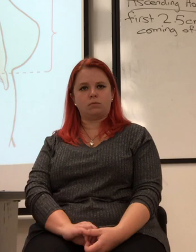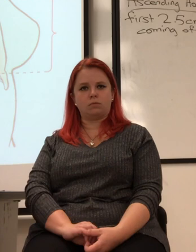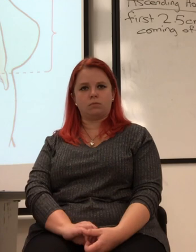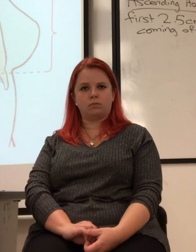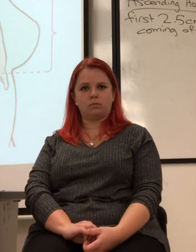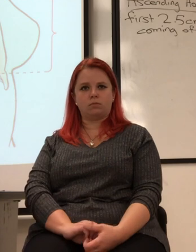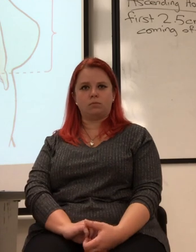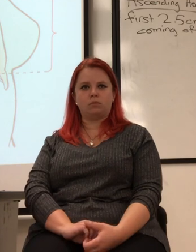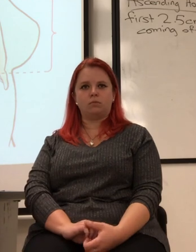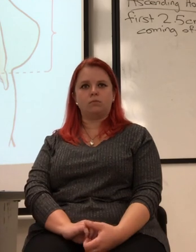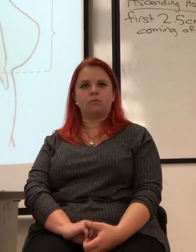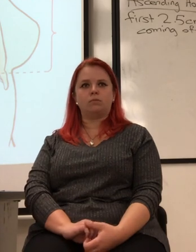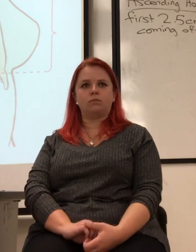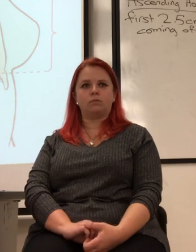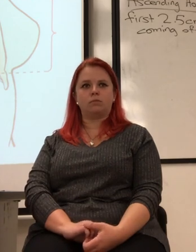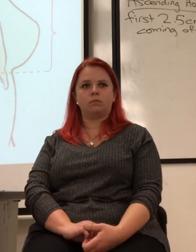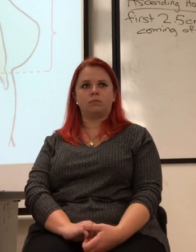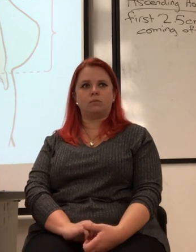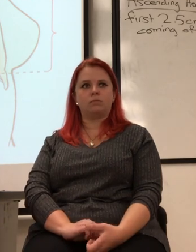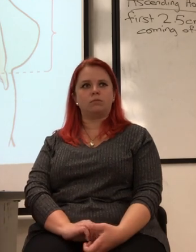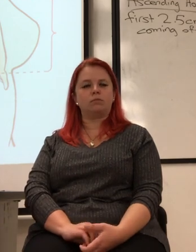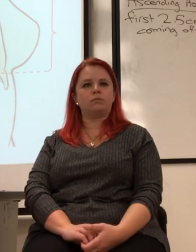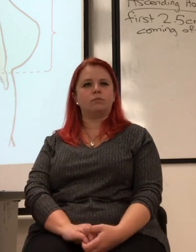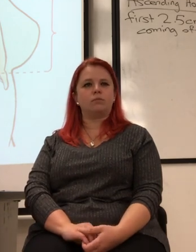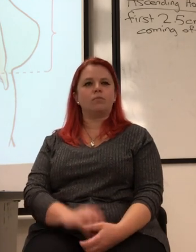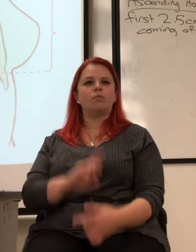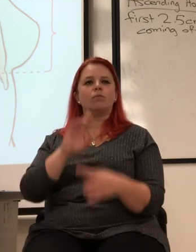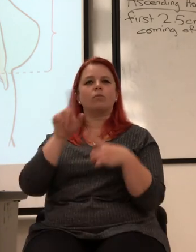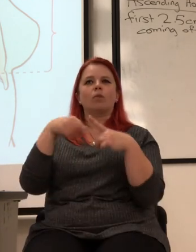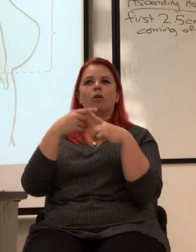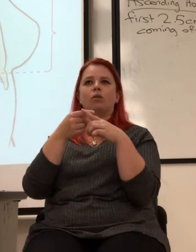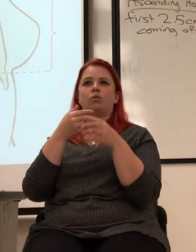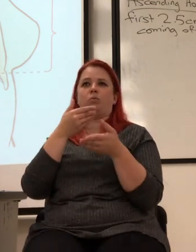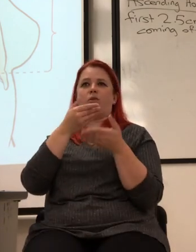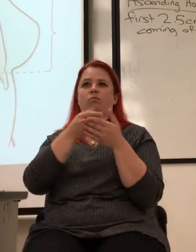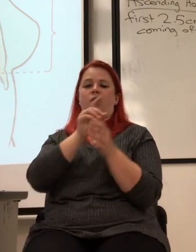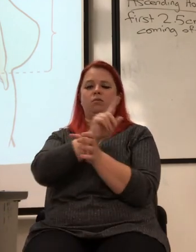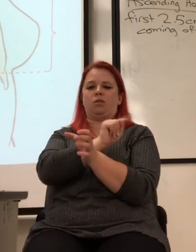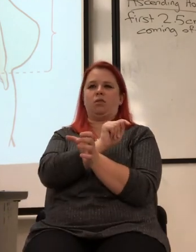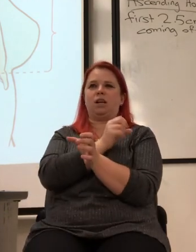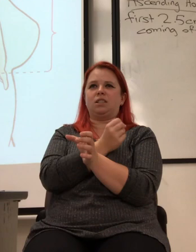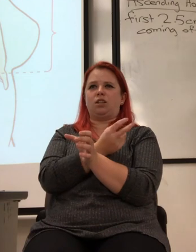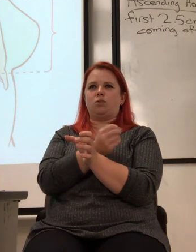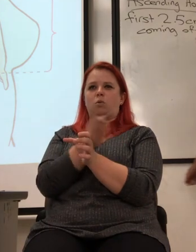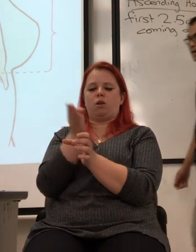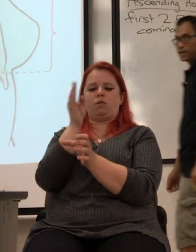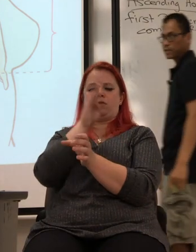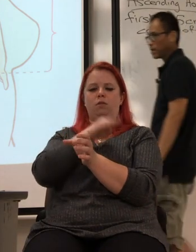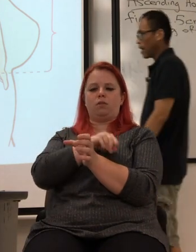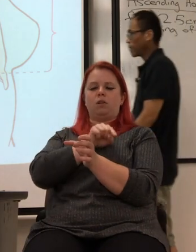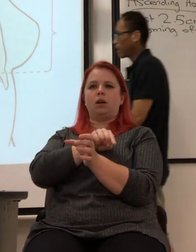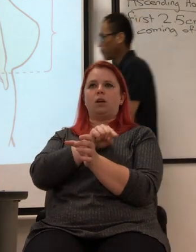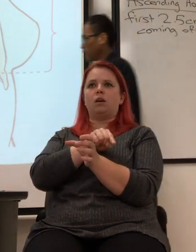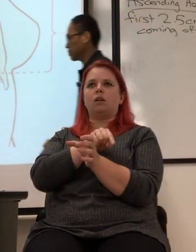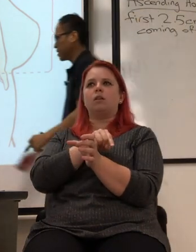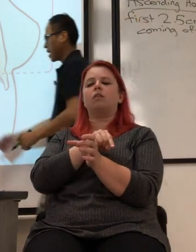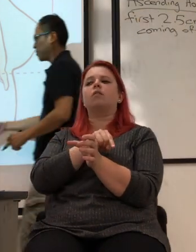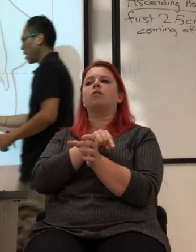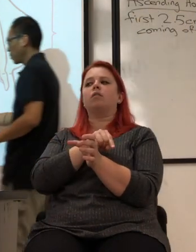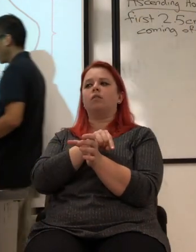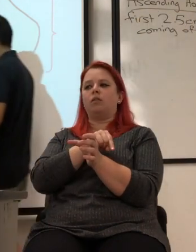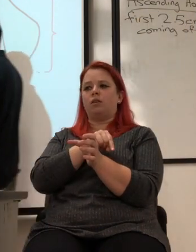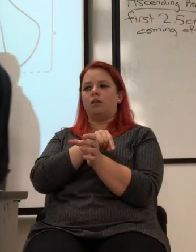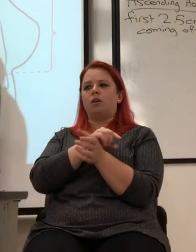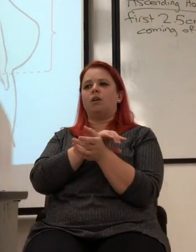runs from T4 to T12. Now once it goes to T12, it goes through the aortic hiatus and the diaphragm becomes